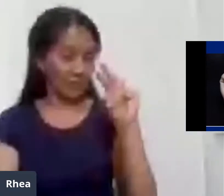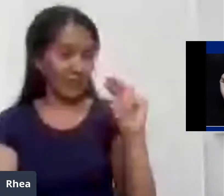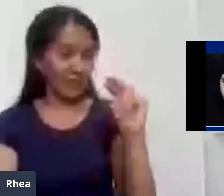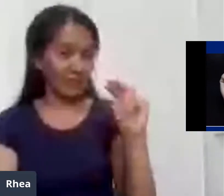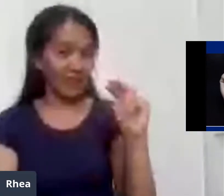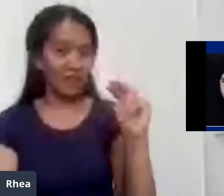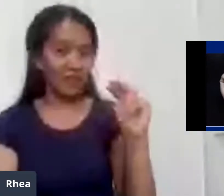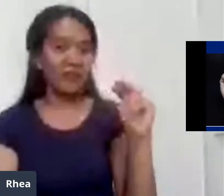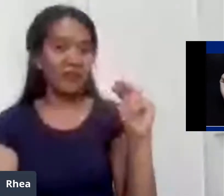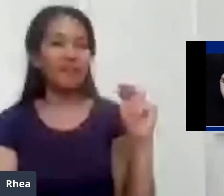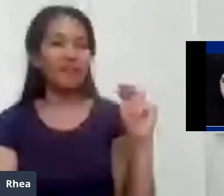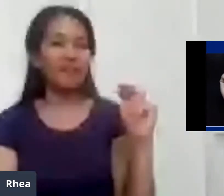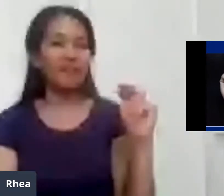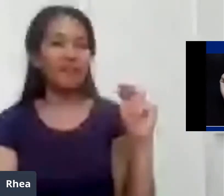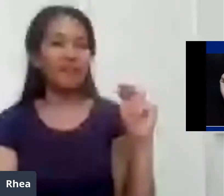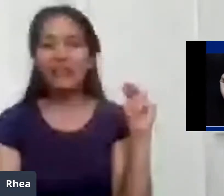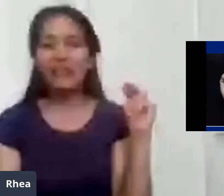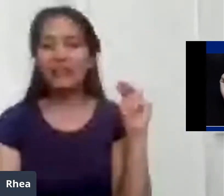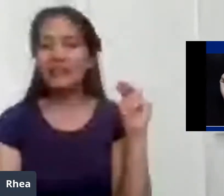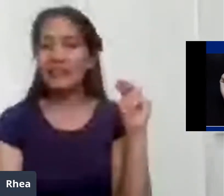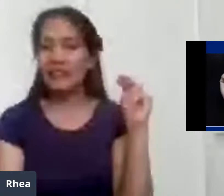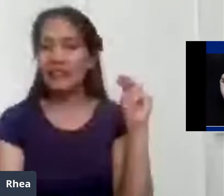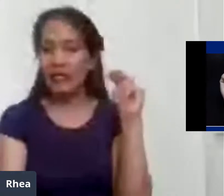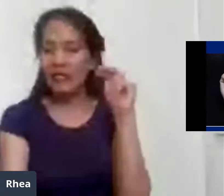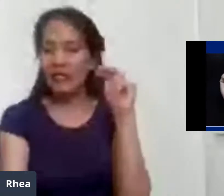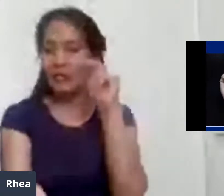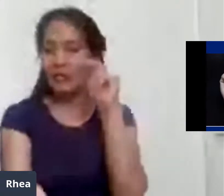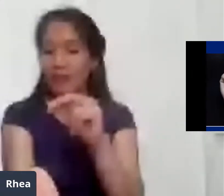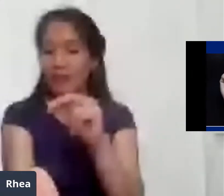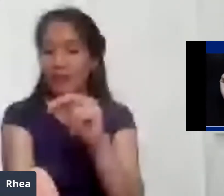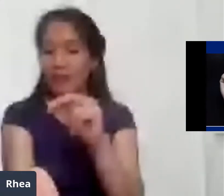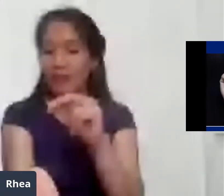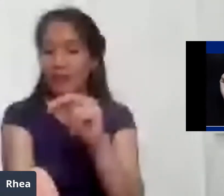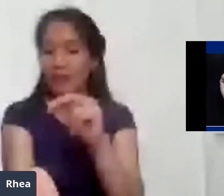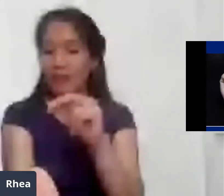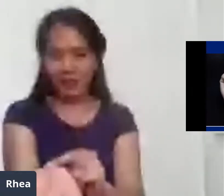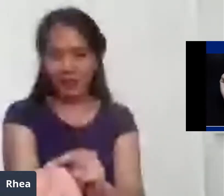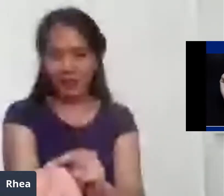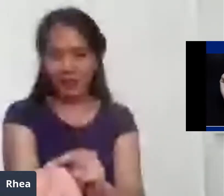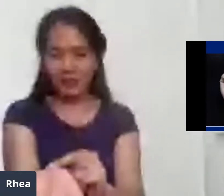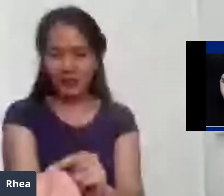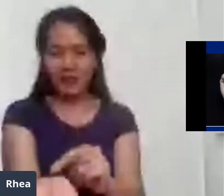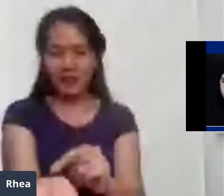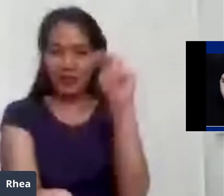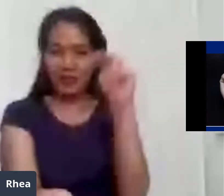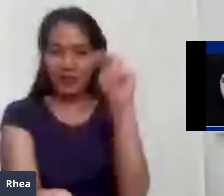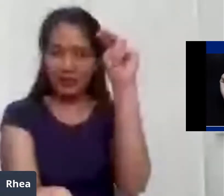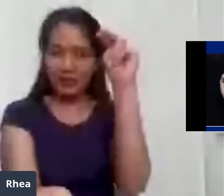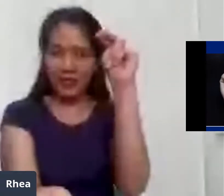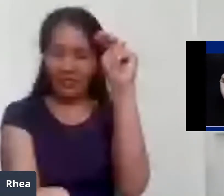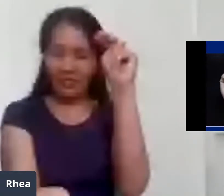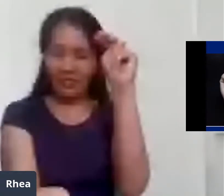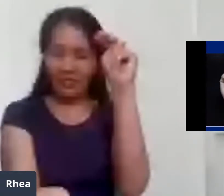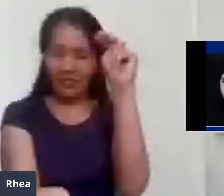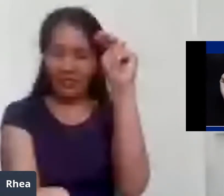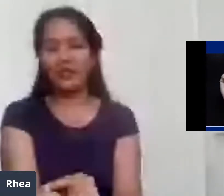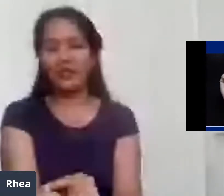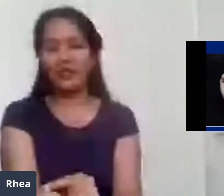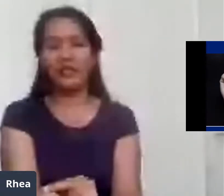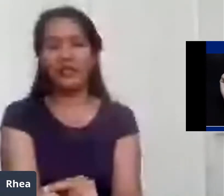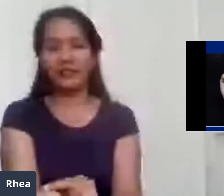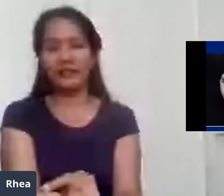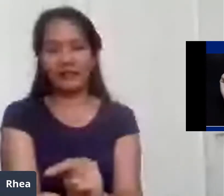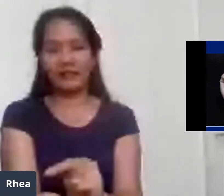letter N is very popular for our frontliners. They are our nurses. Put your letter N on